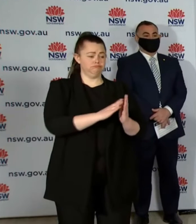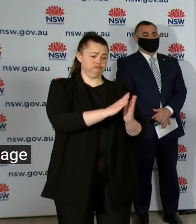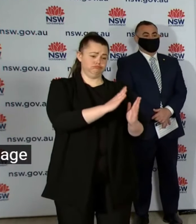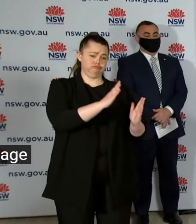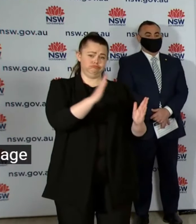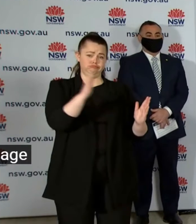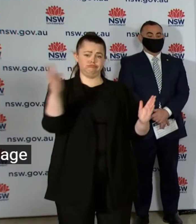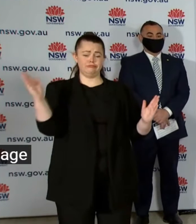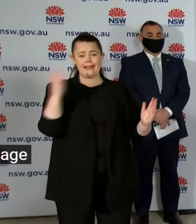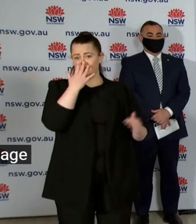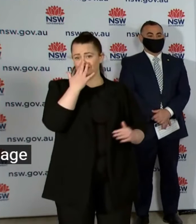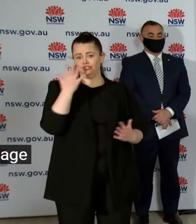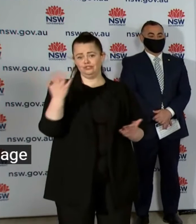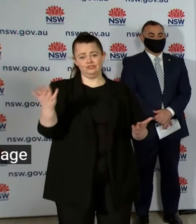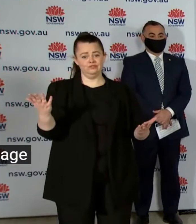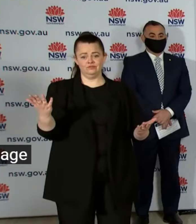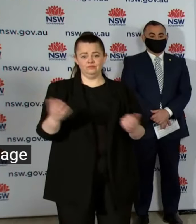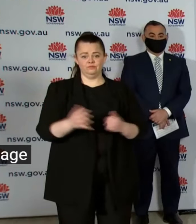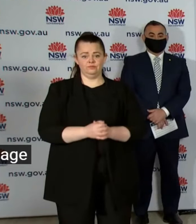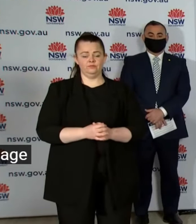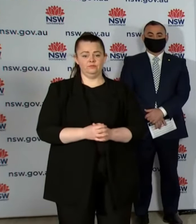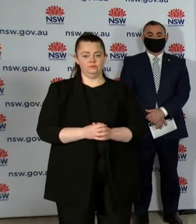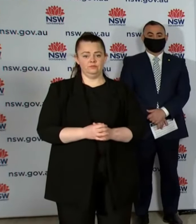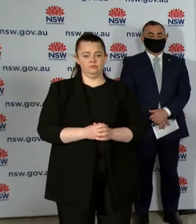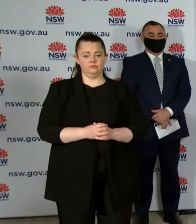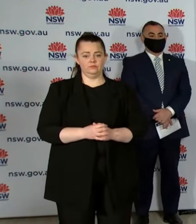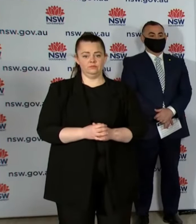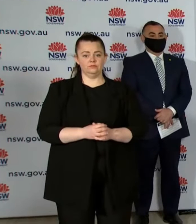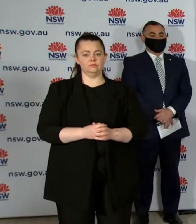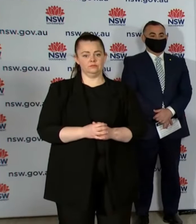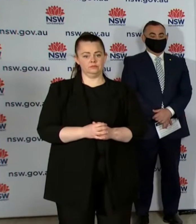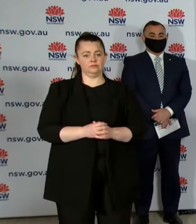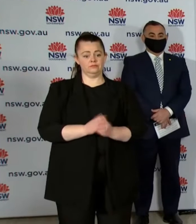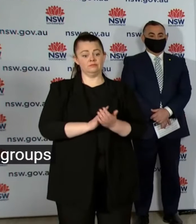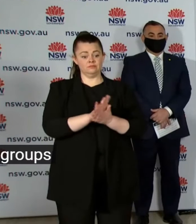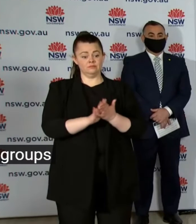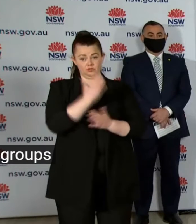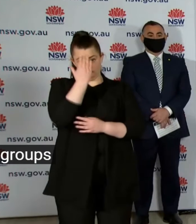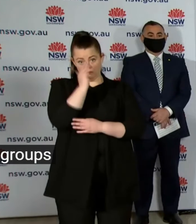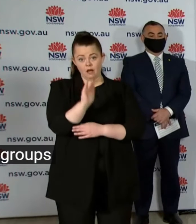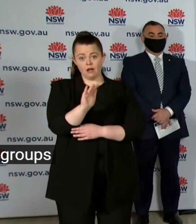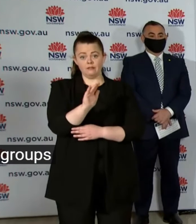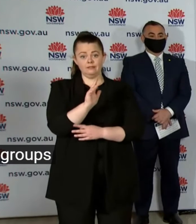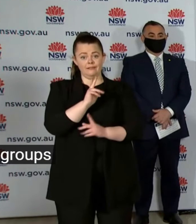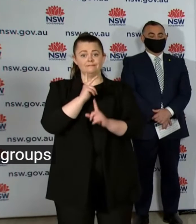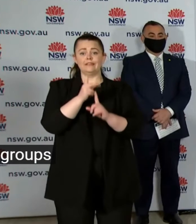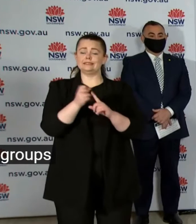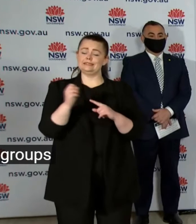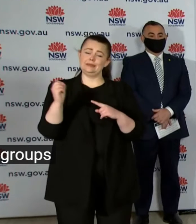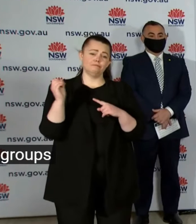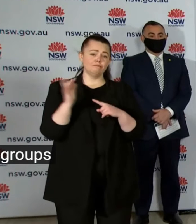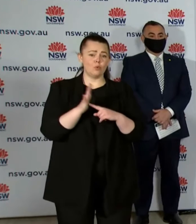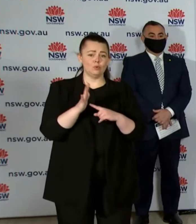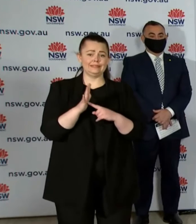groups. And again, particularly, we remind everybody of the importance of vaccination where there is strong evidence